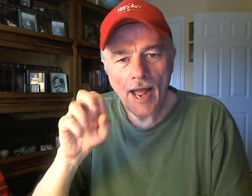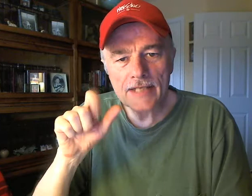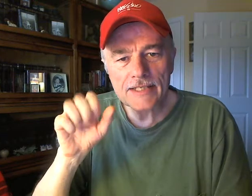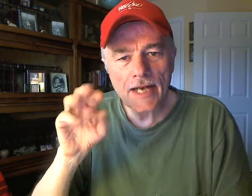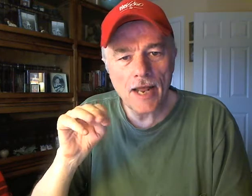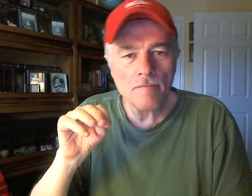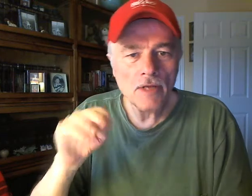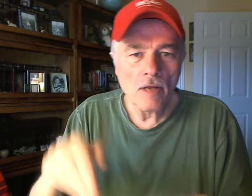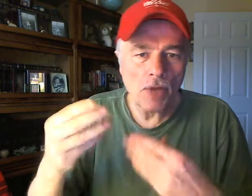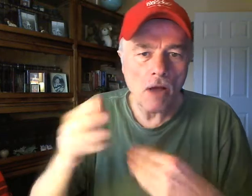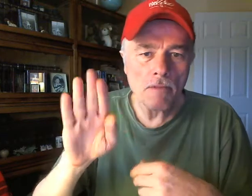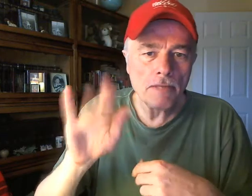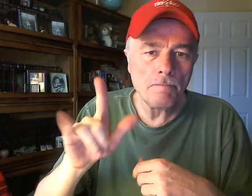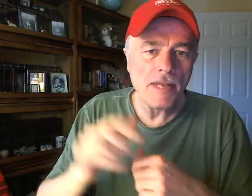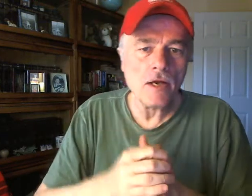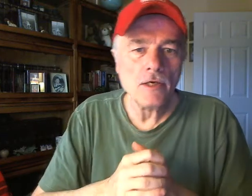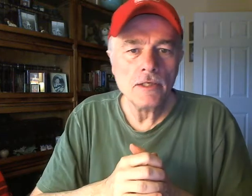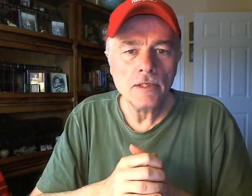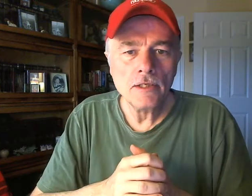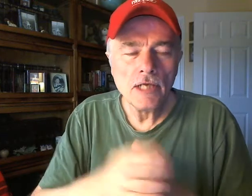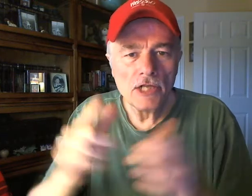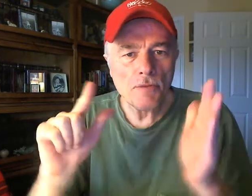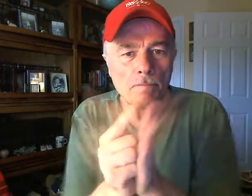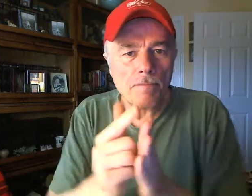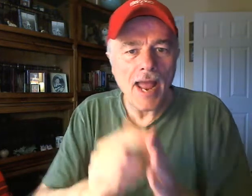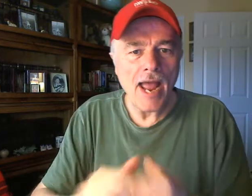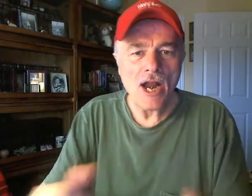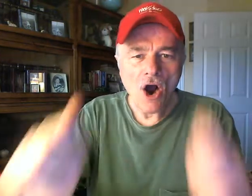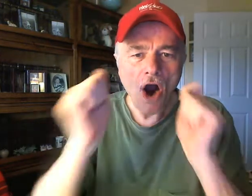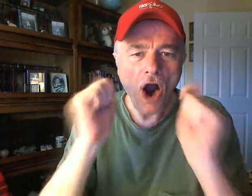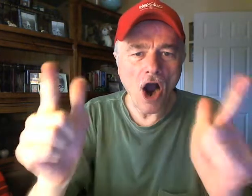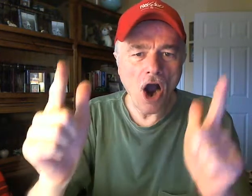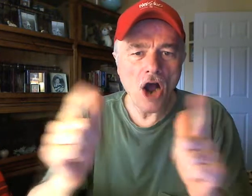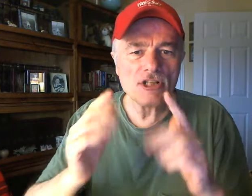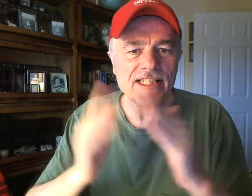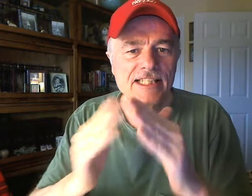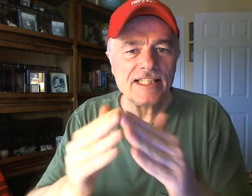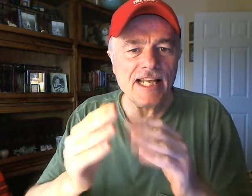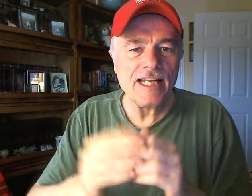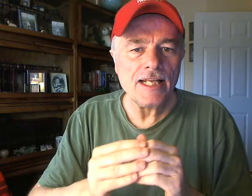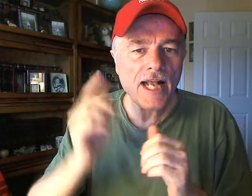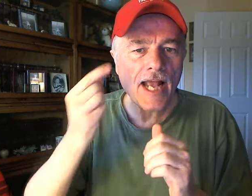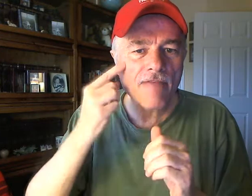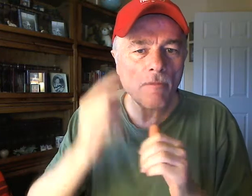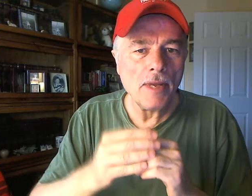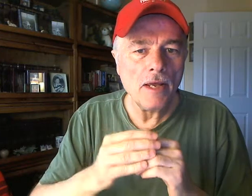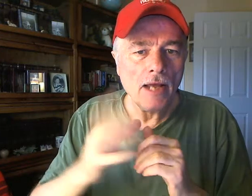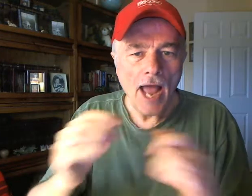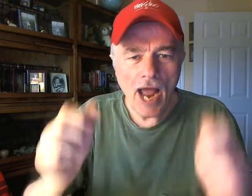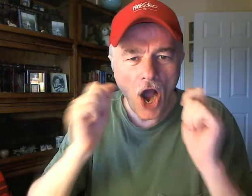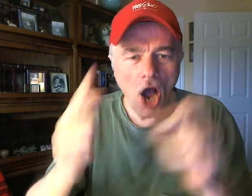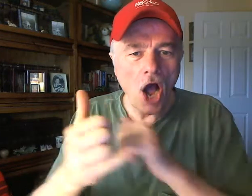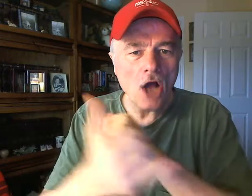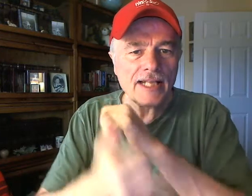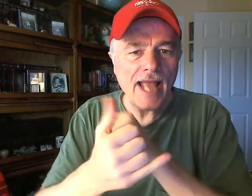Has an name, Bobby Bill. Japan, all city government, and all